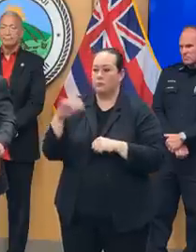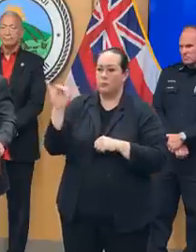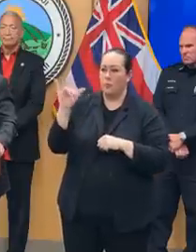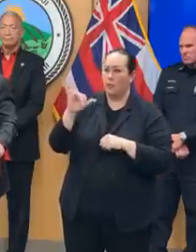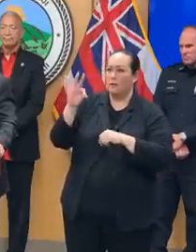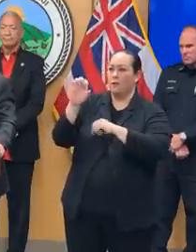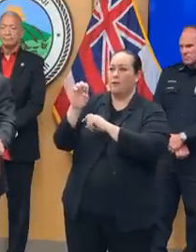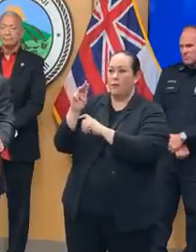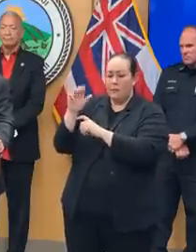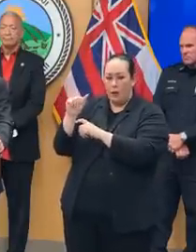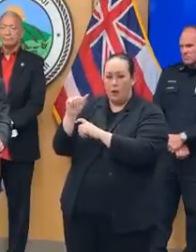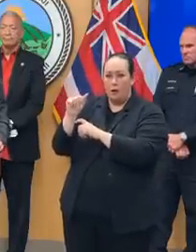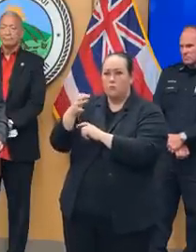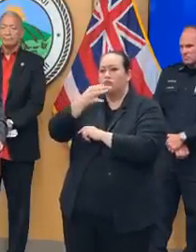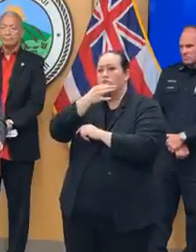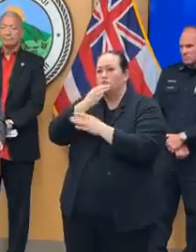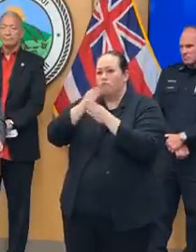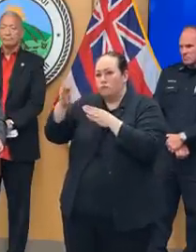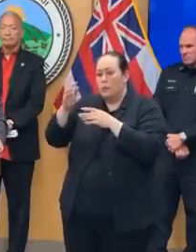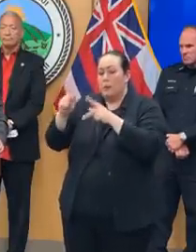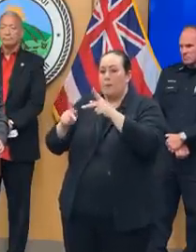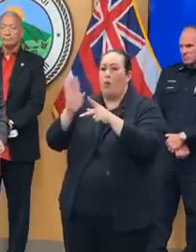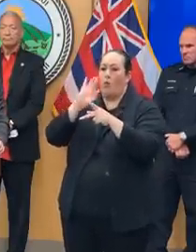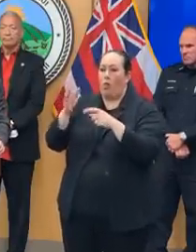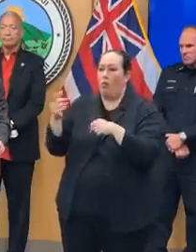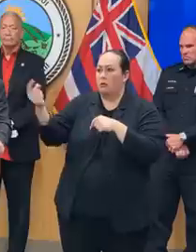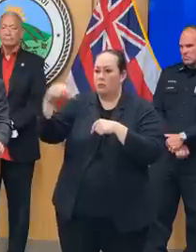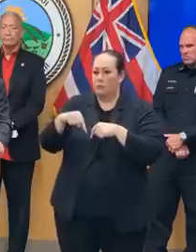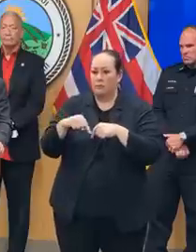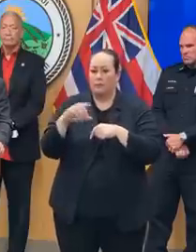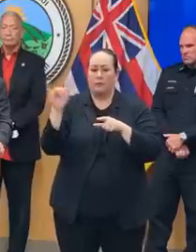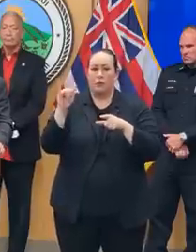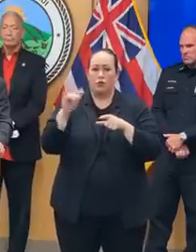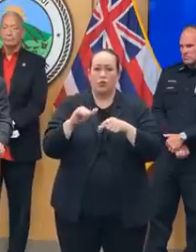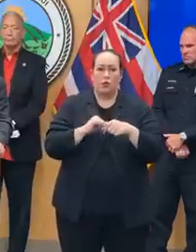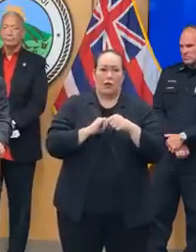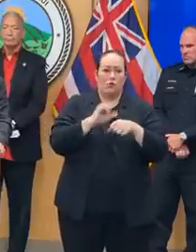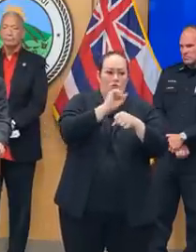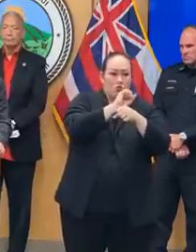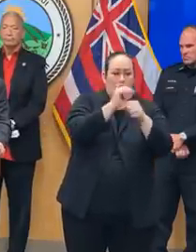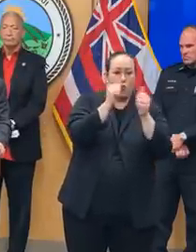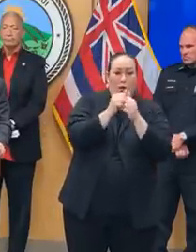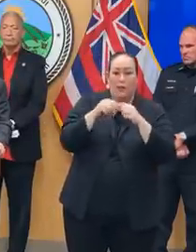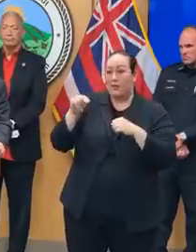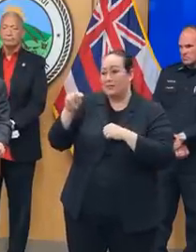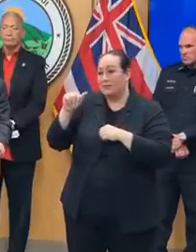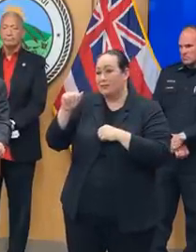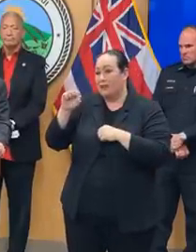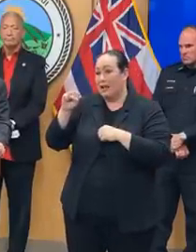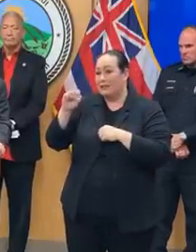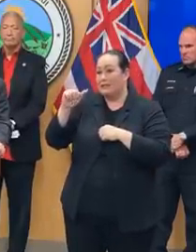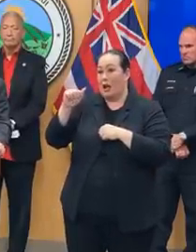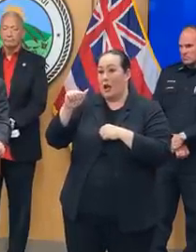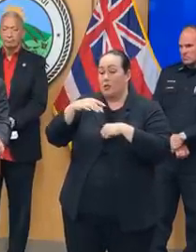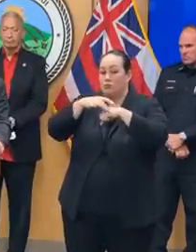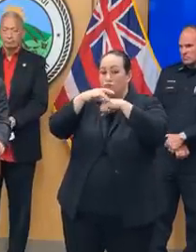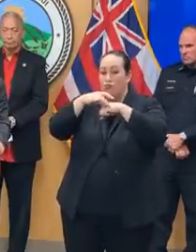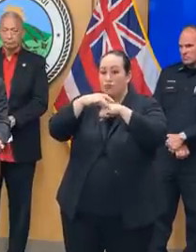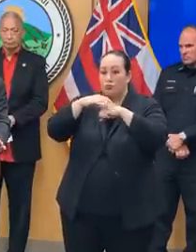FEMA experts to help us. I've also asked that they consult with NASA and work with the best scientists that work on